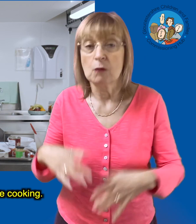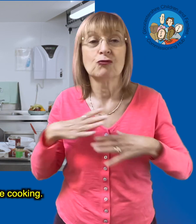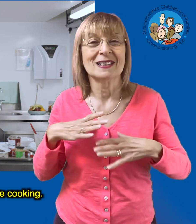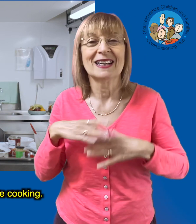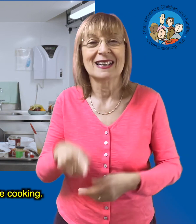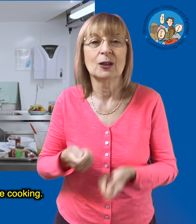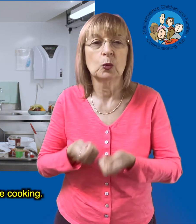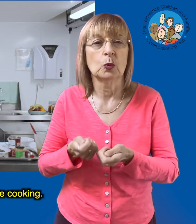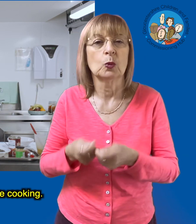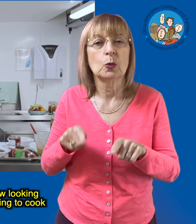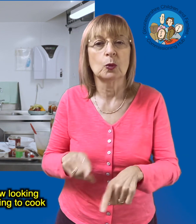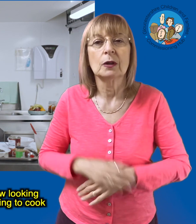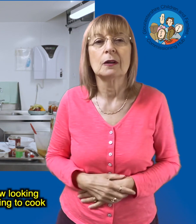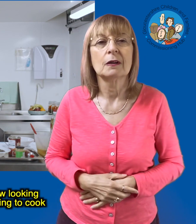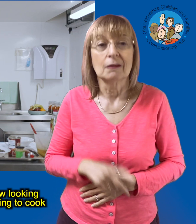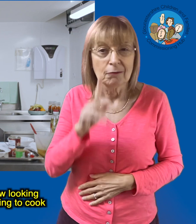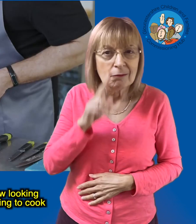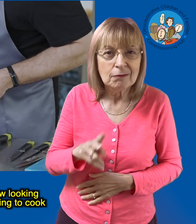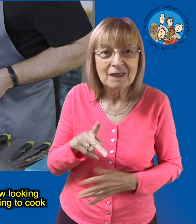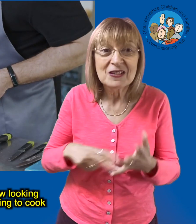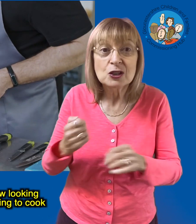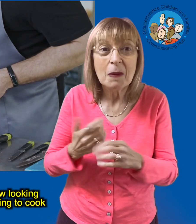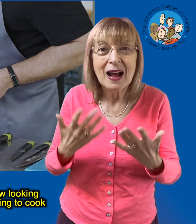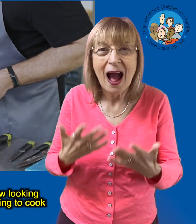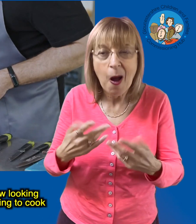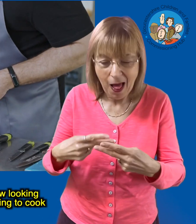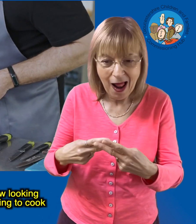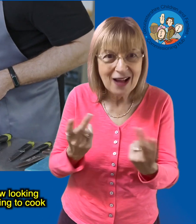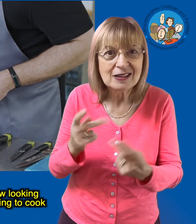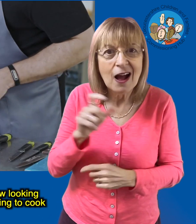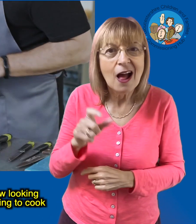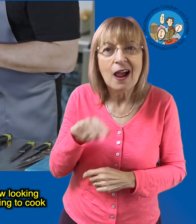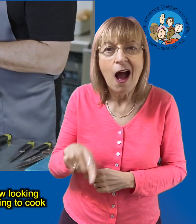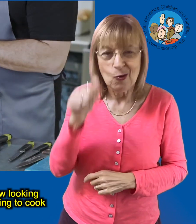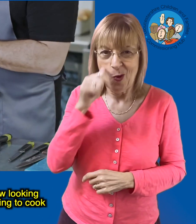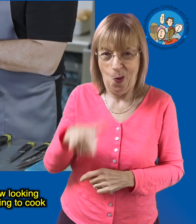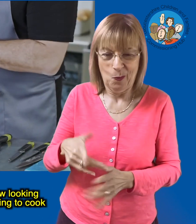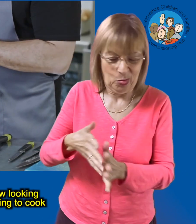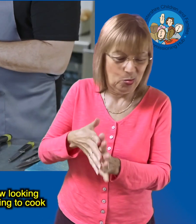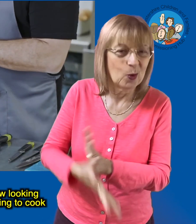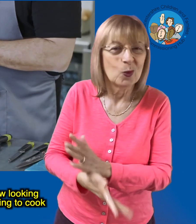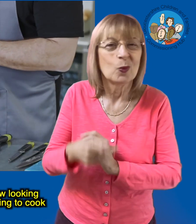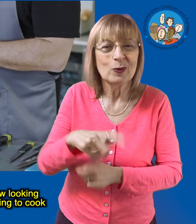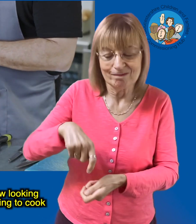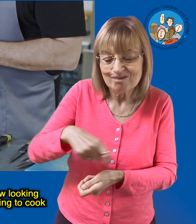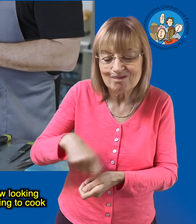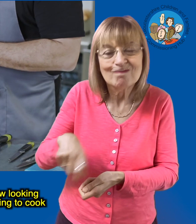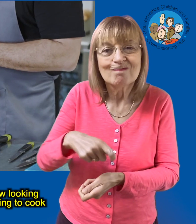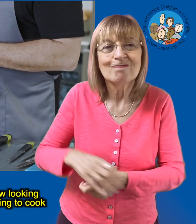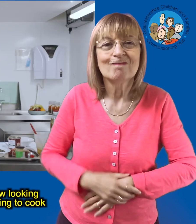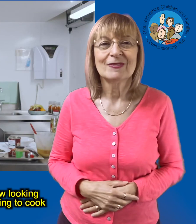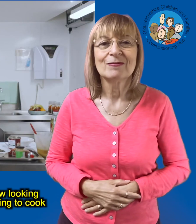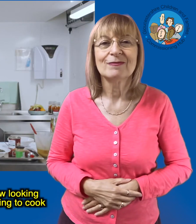identify when vegetables are cooking in this case. So you can see that the vegetables now are looking brighter in